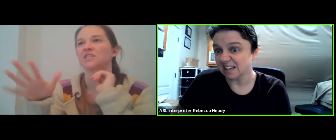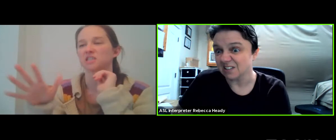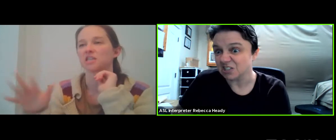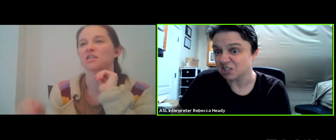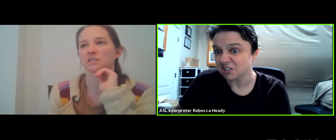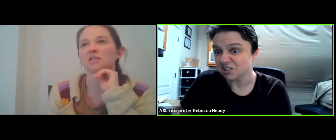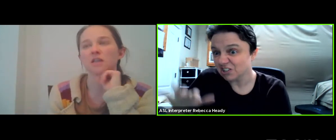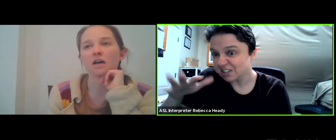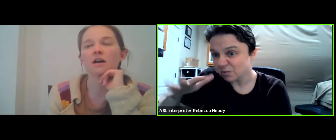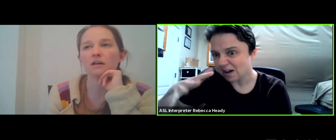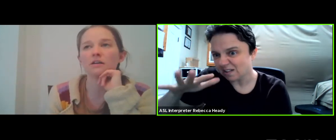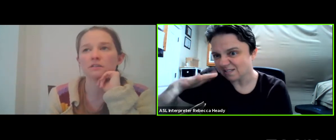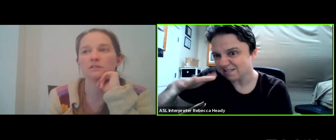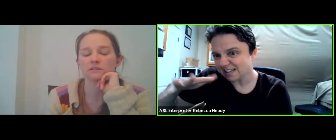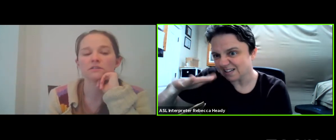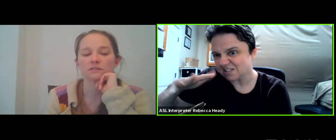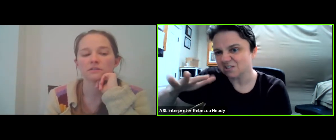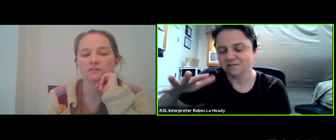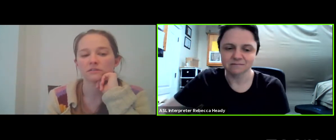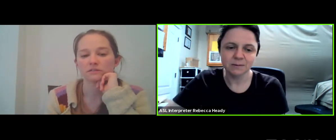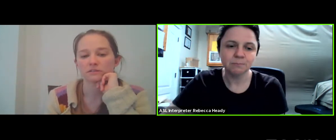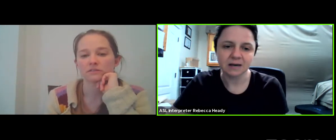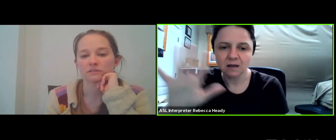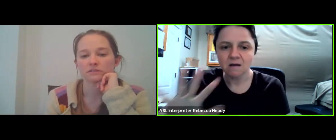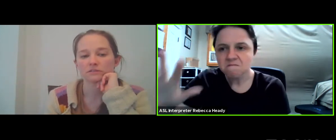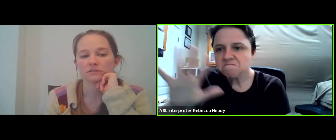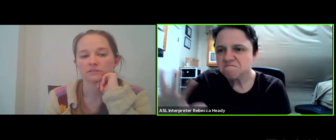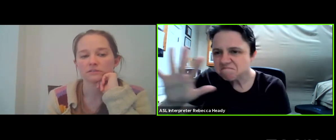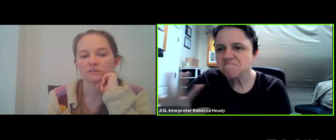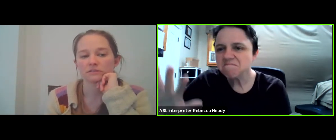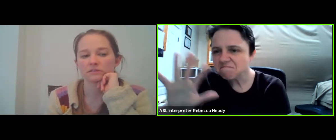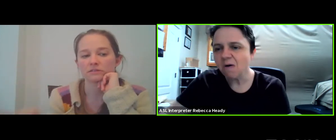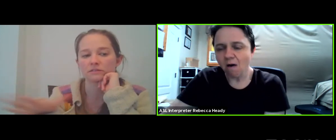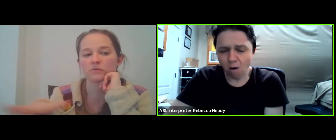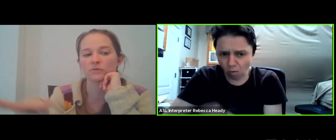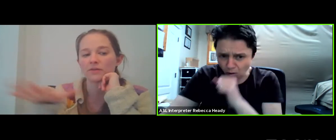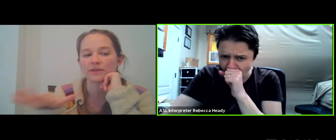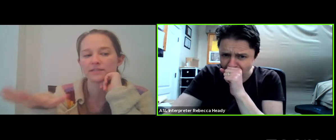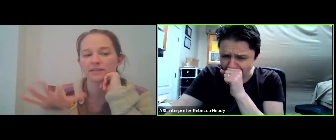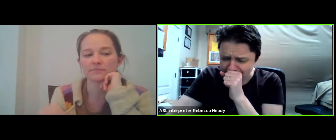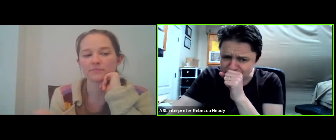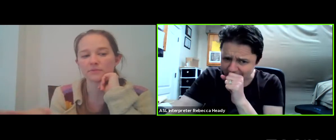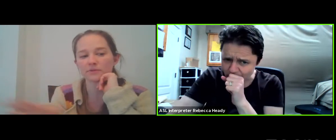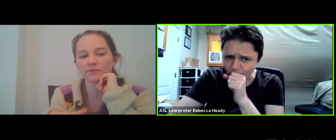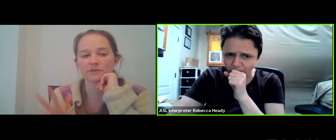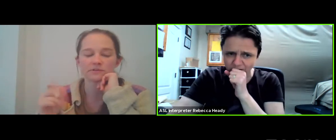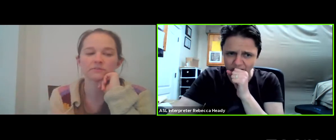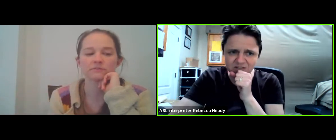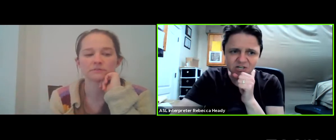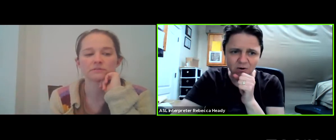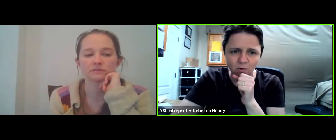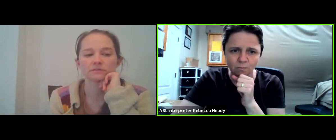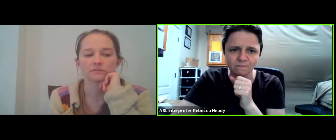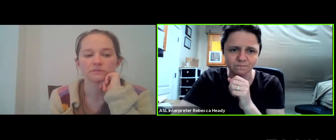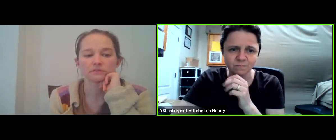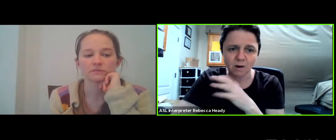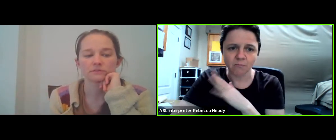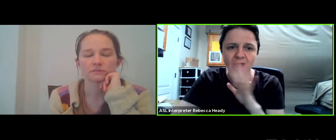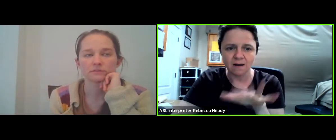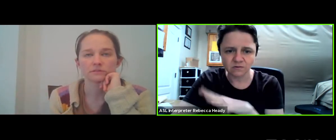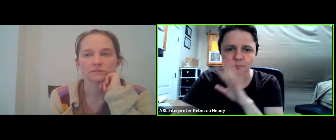That also means ish. Uh-huh. Well, ish, but around that time. The